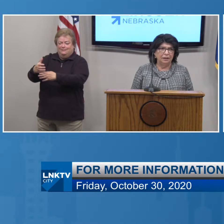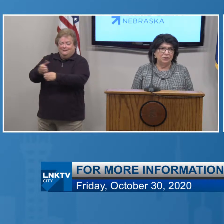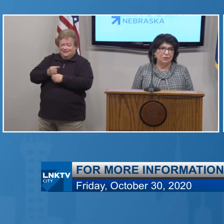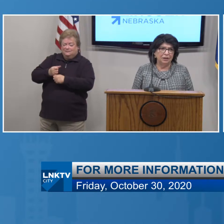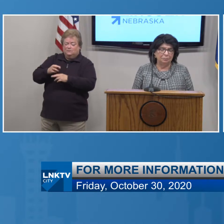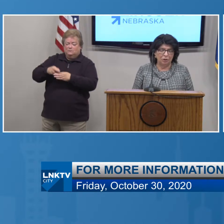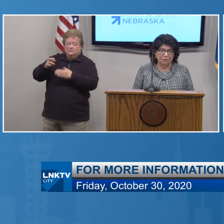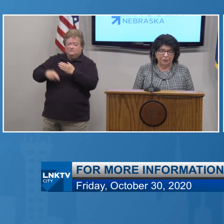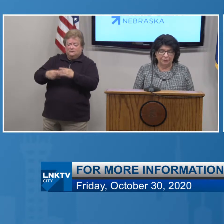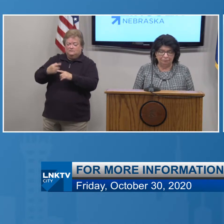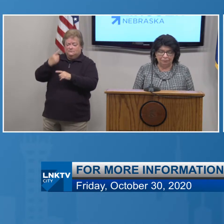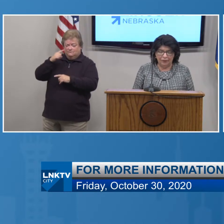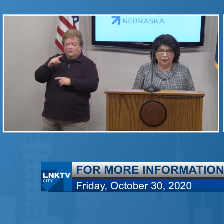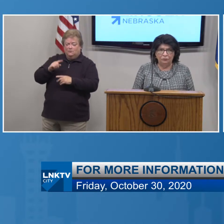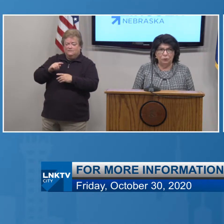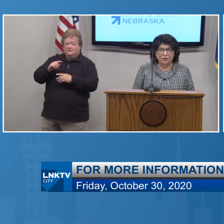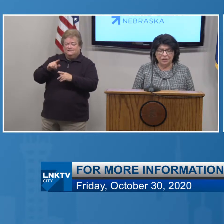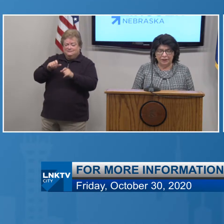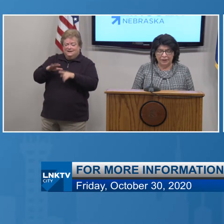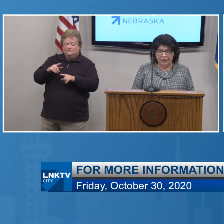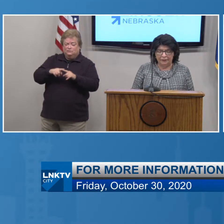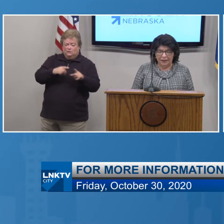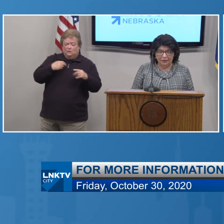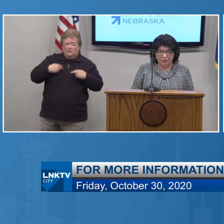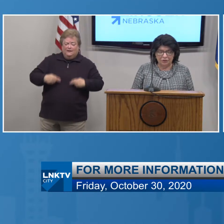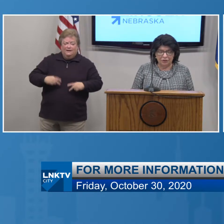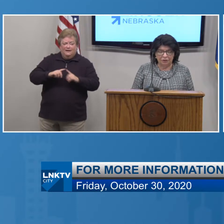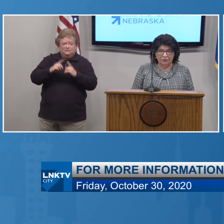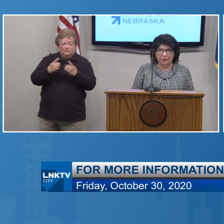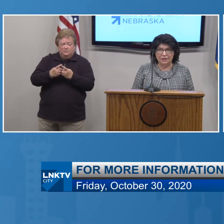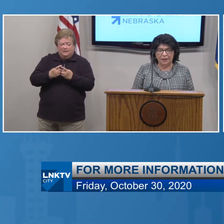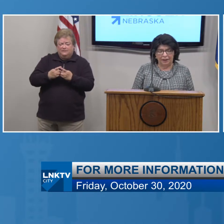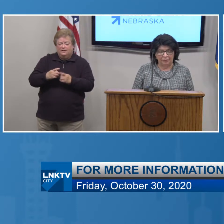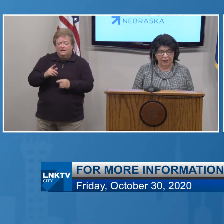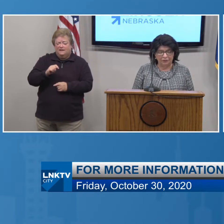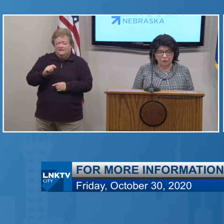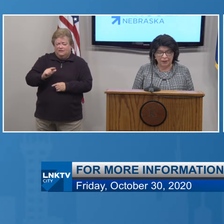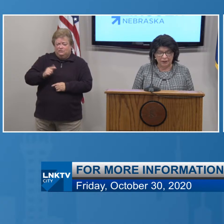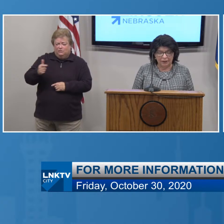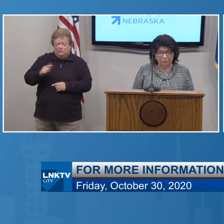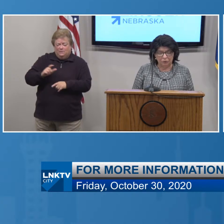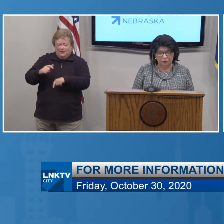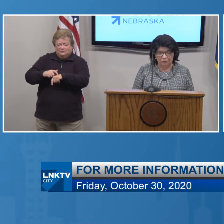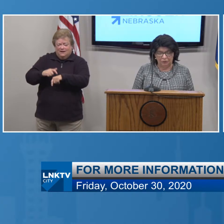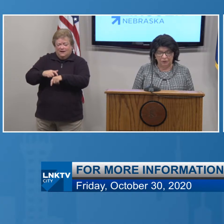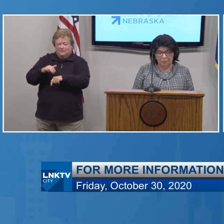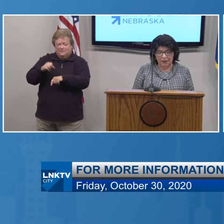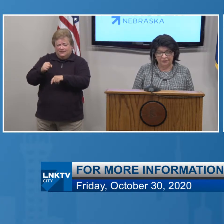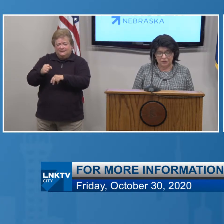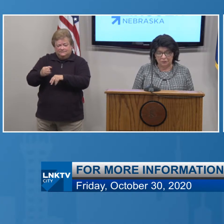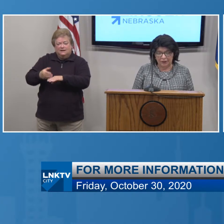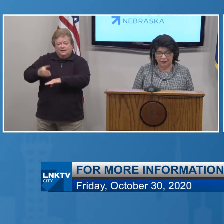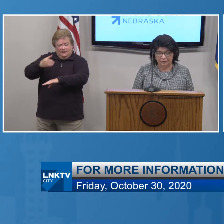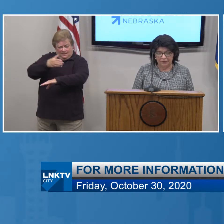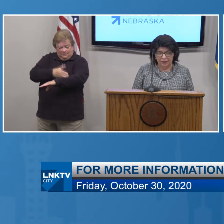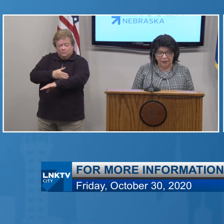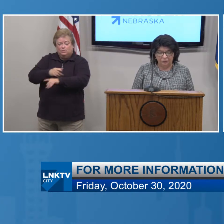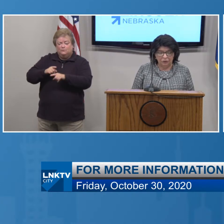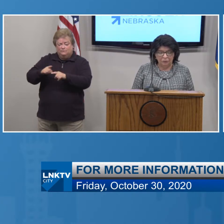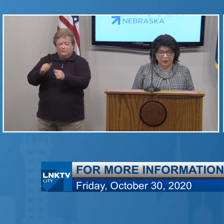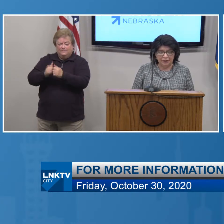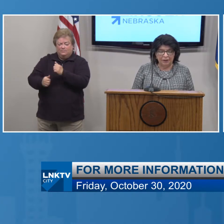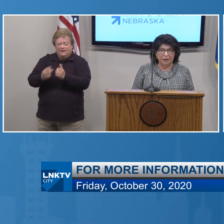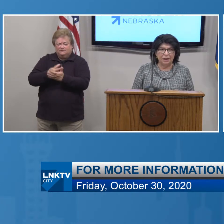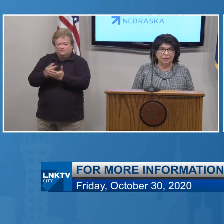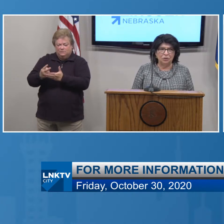provided to our department. Fortunately, the average turnaround time has greatly improved over the past 2 weeks.